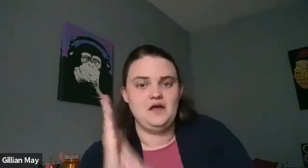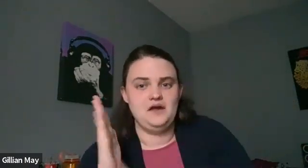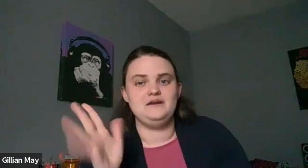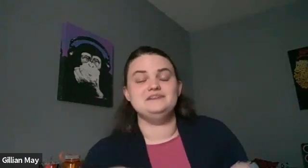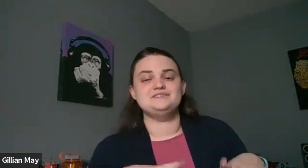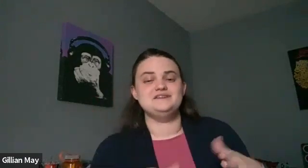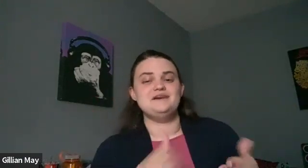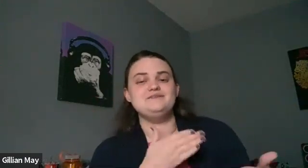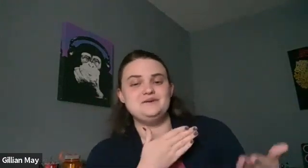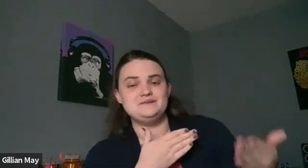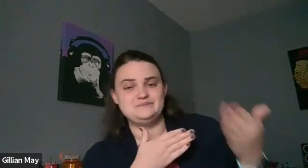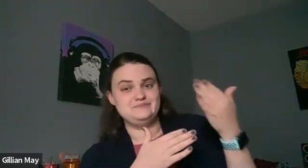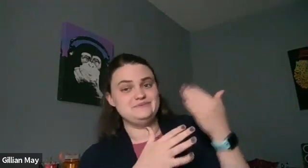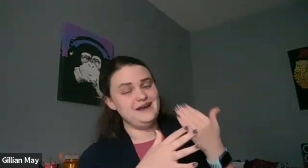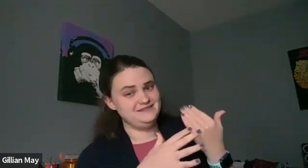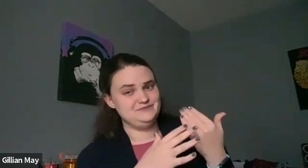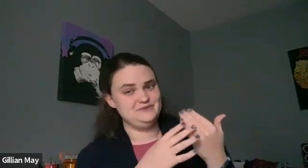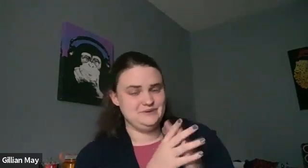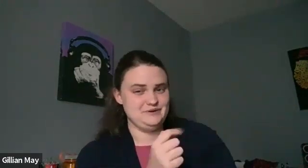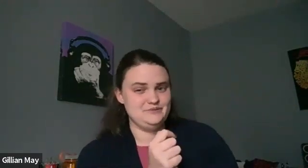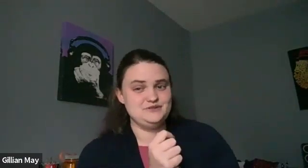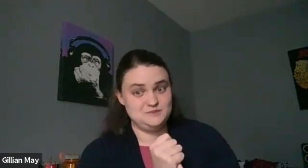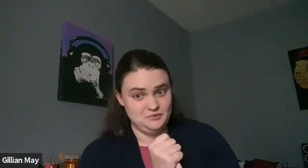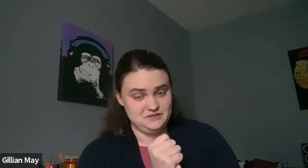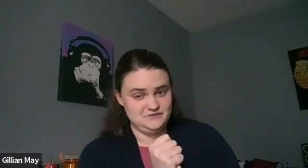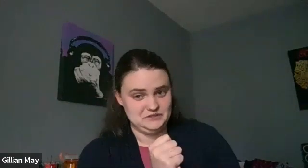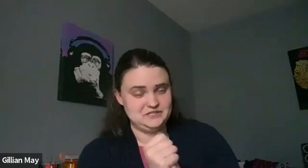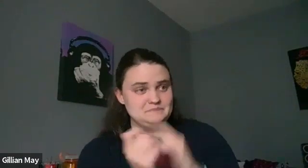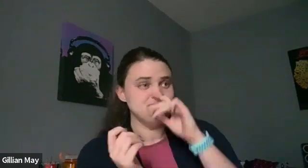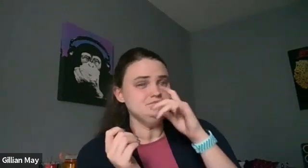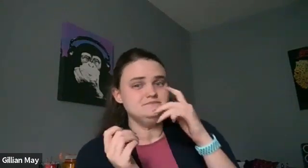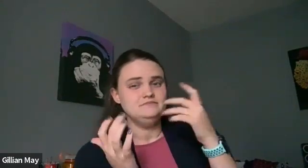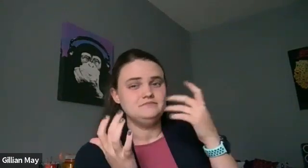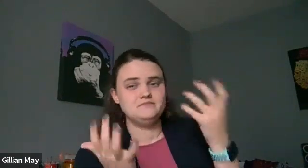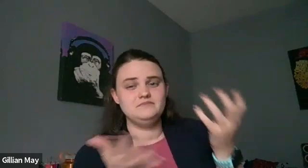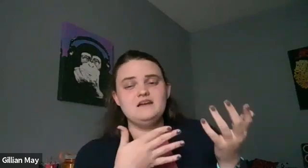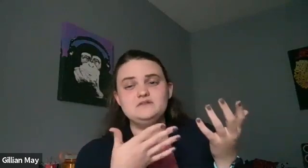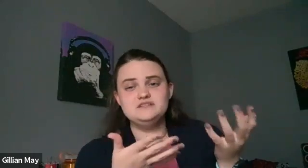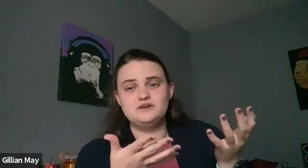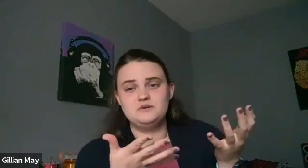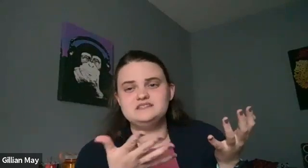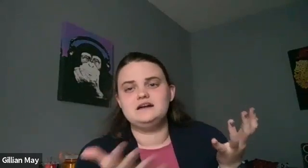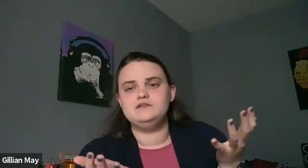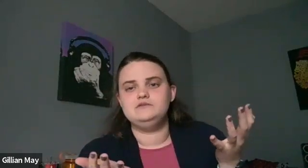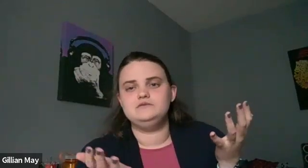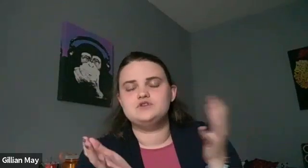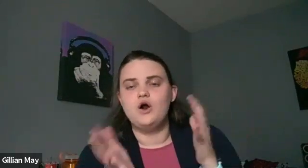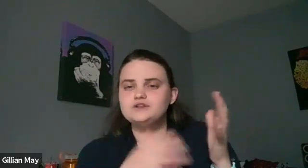All right, so now we'll go back to where we were with the sports first. I feel these are ones that aren't